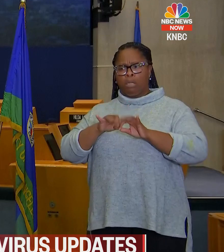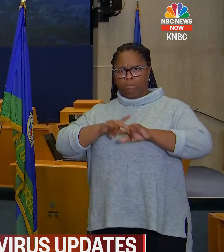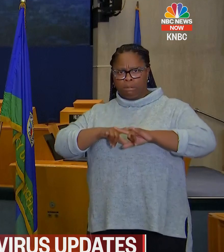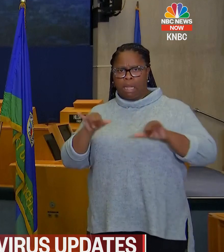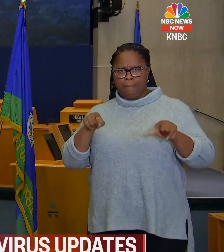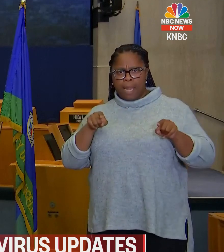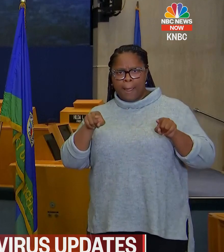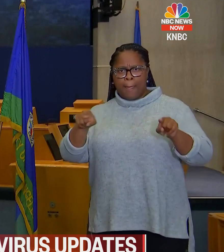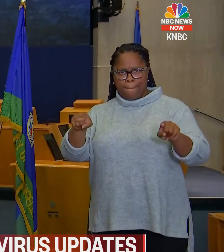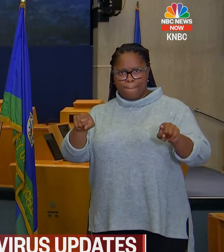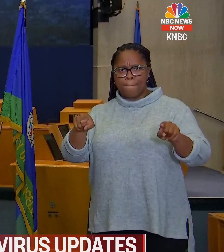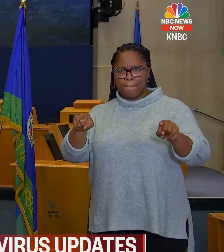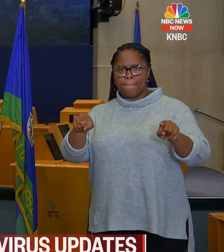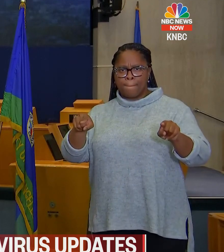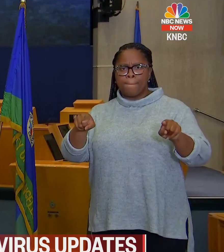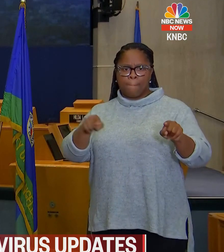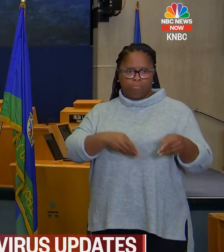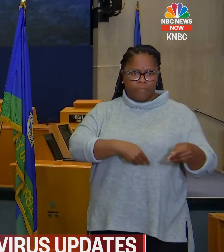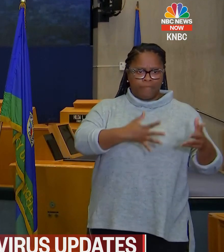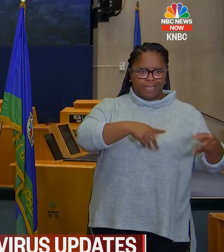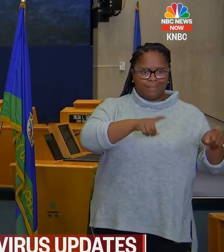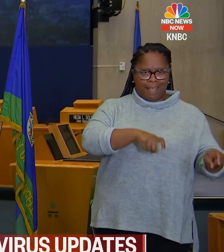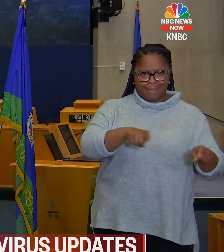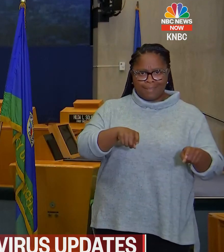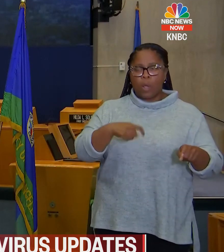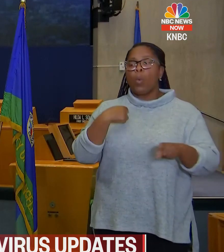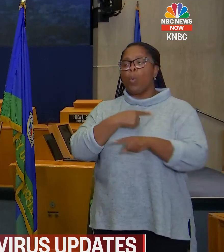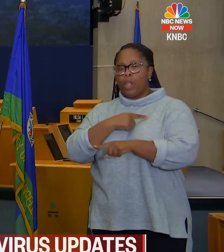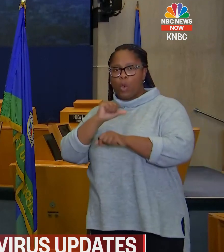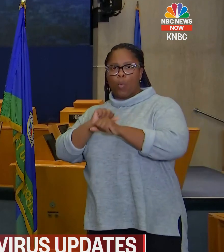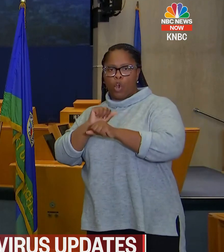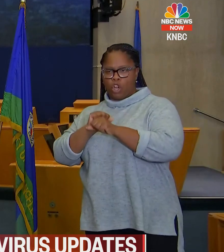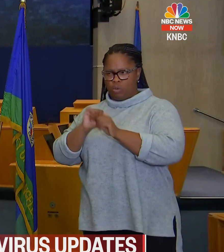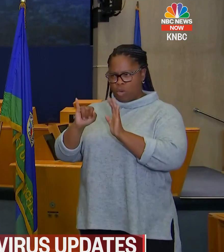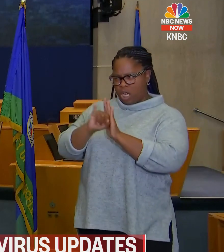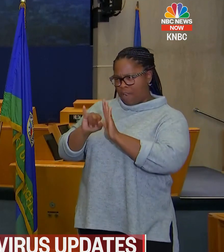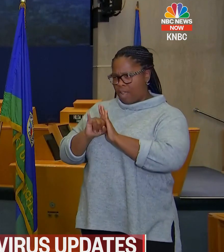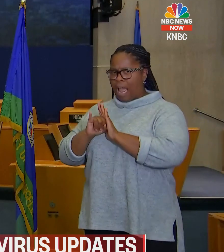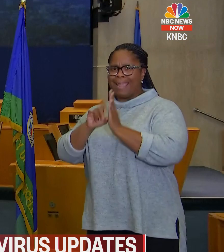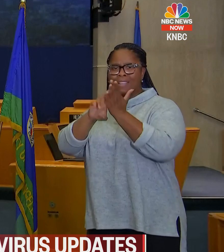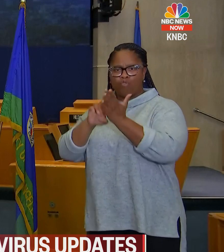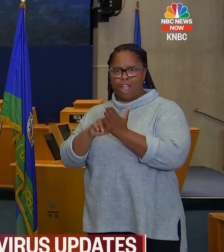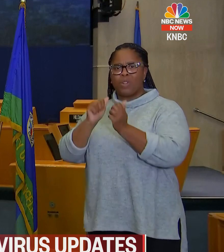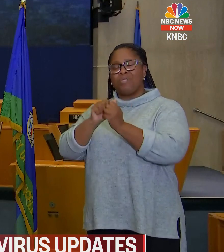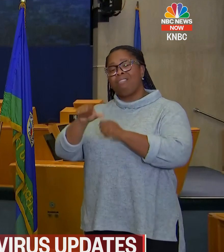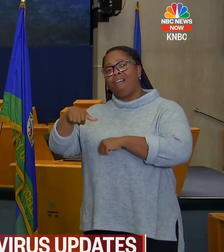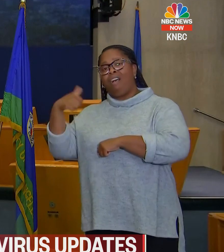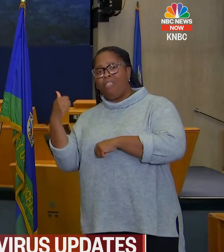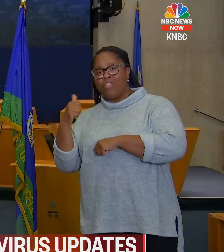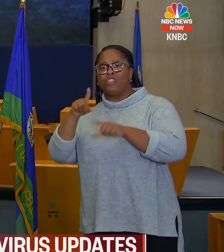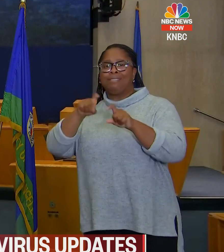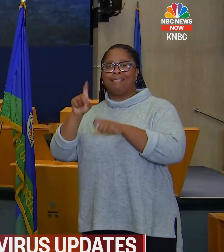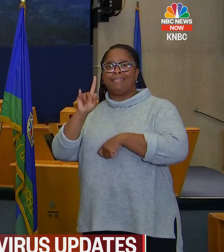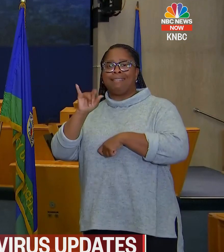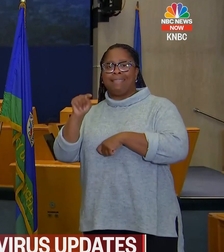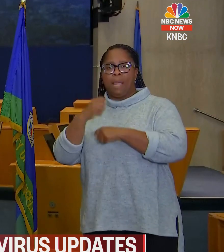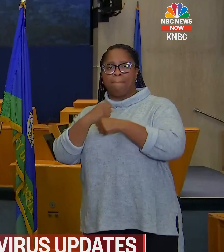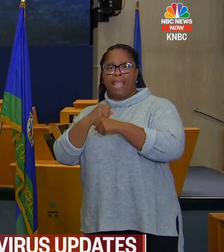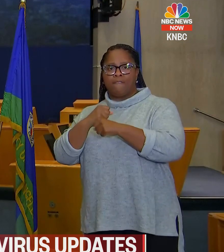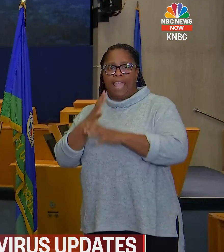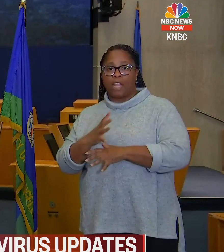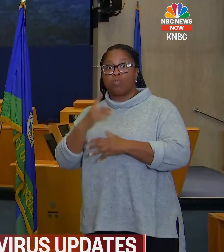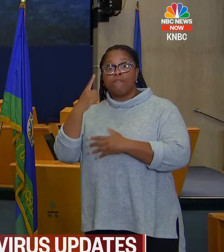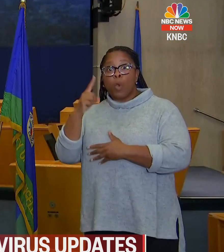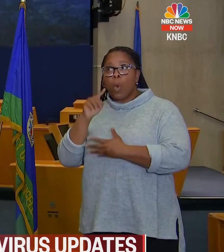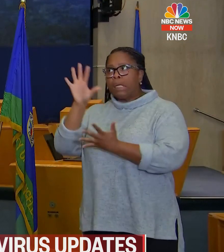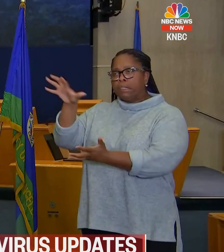rollout, we will be working to both identify and contract with additional test kit manufacturers to secure more